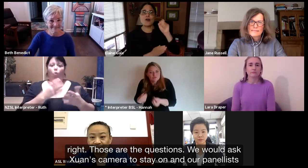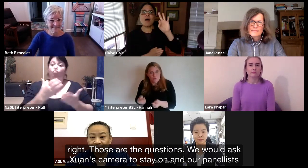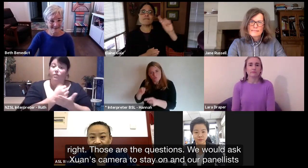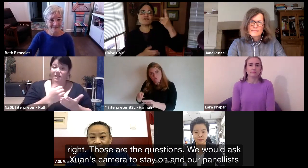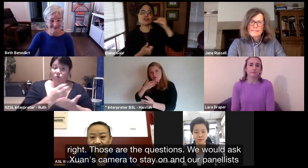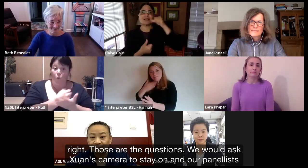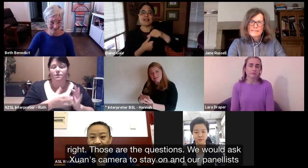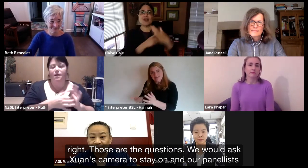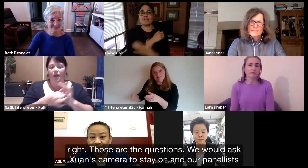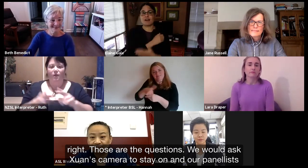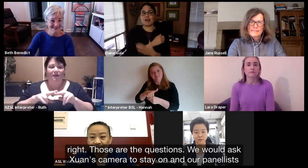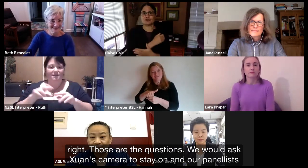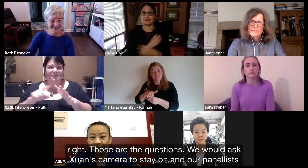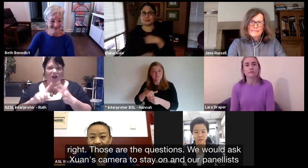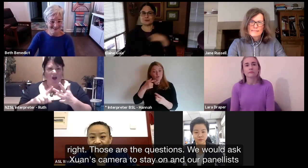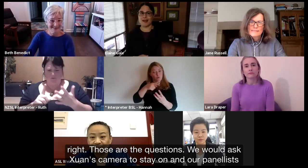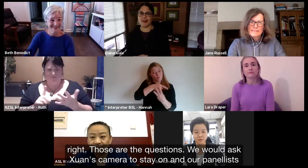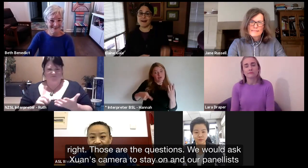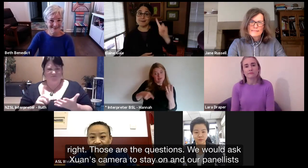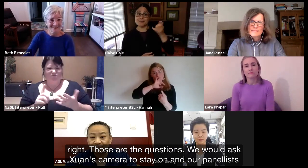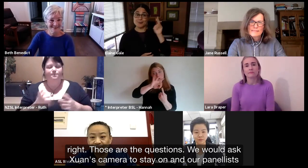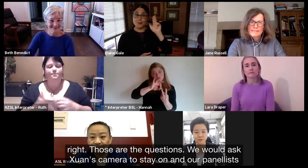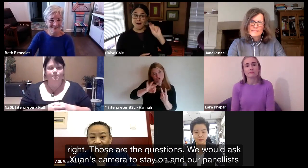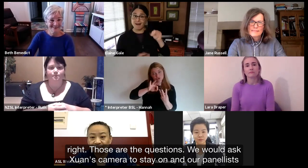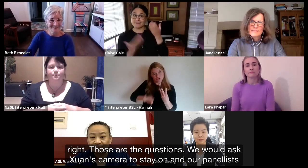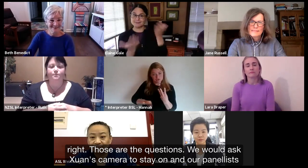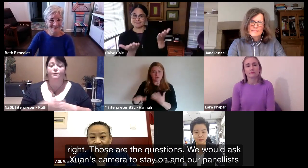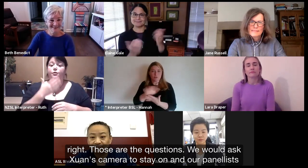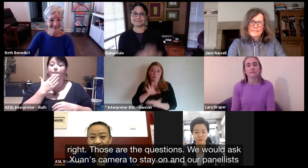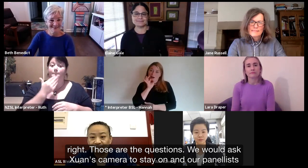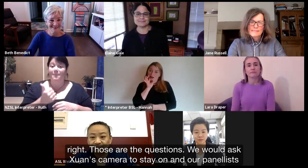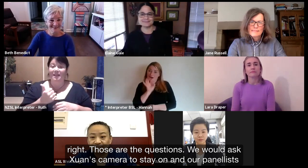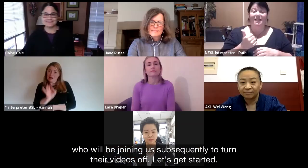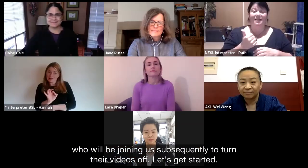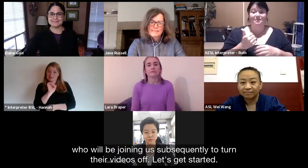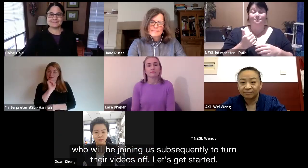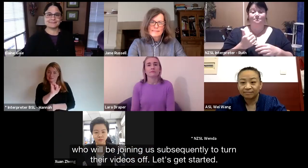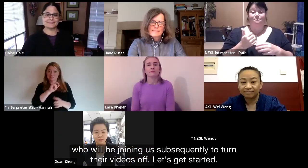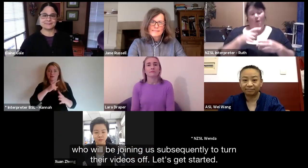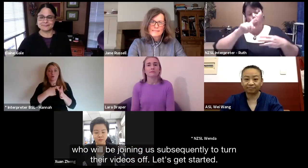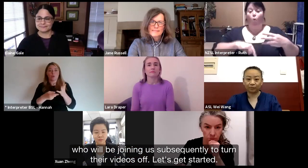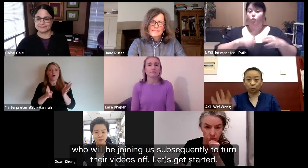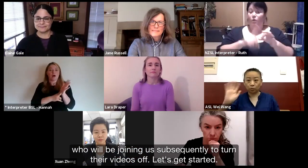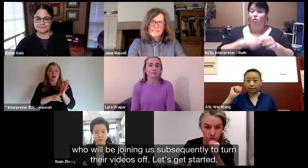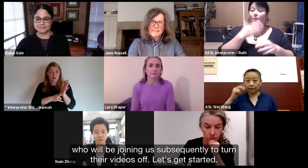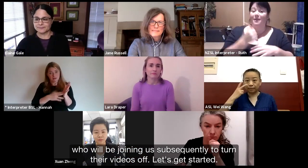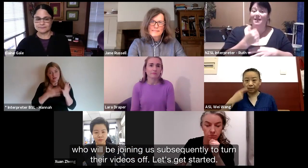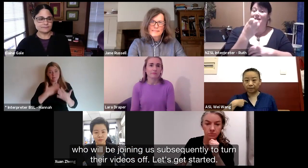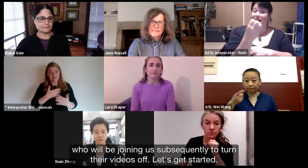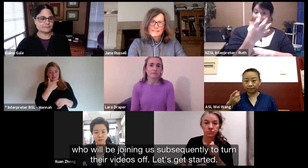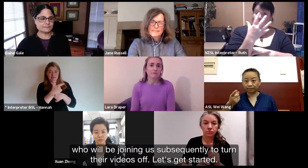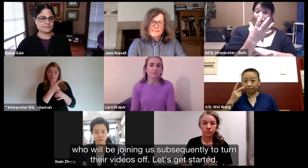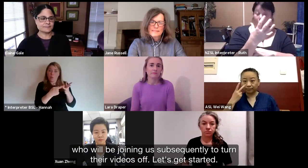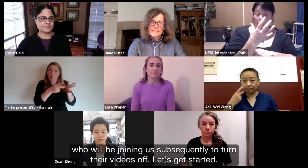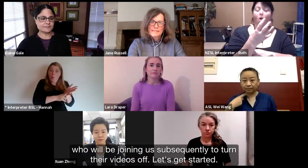All right, those are the questions we would ask Juan's camera to stay on and our panelists from who will be joining us subsequently